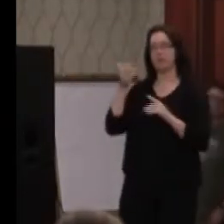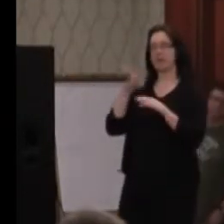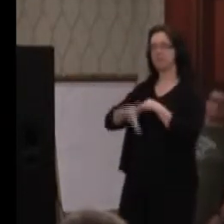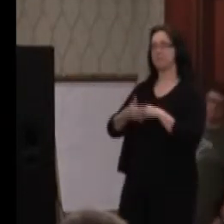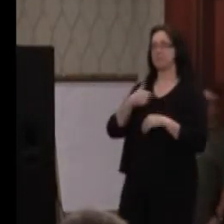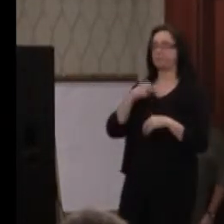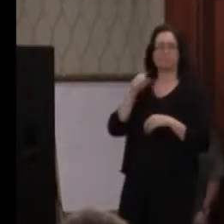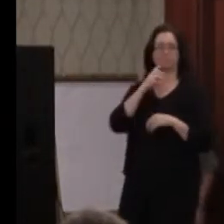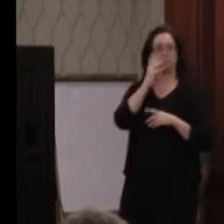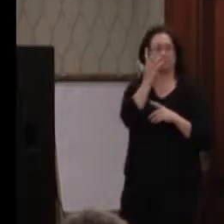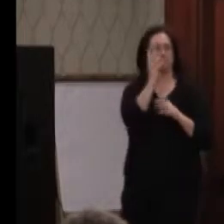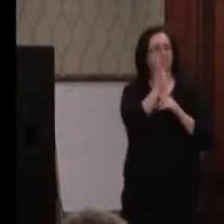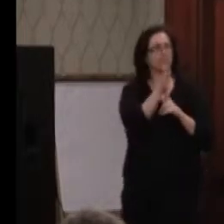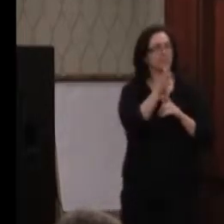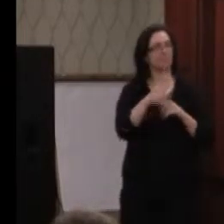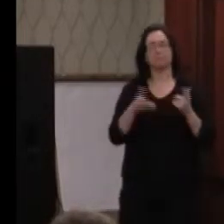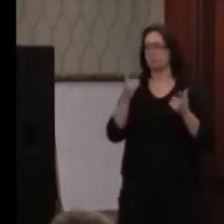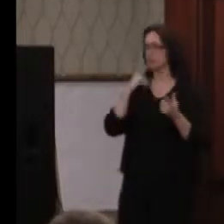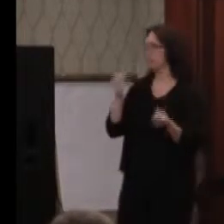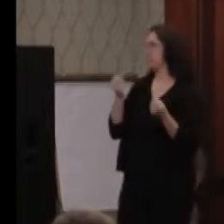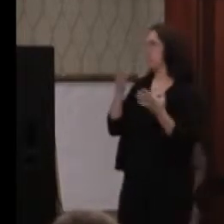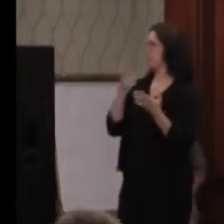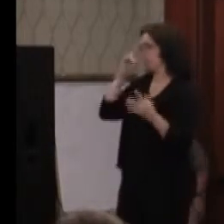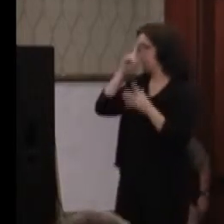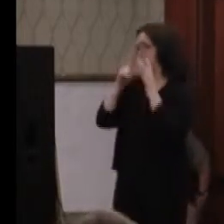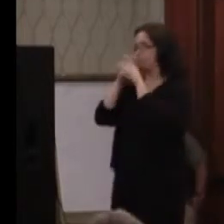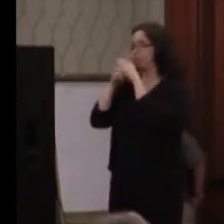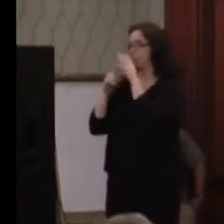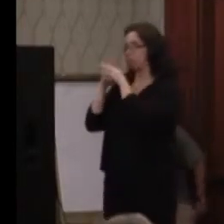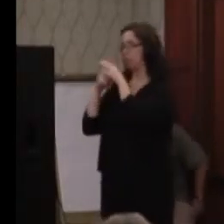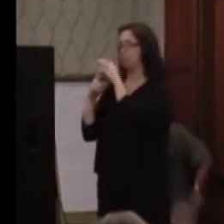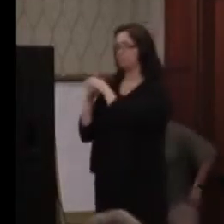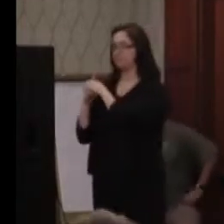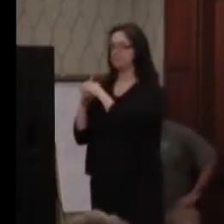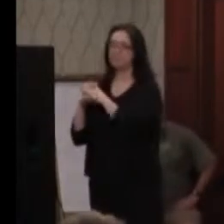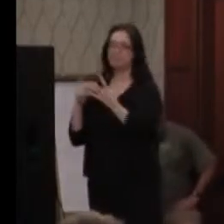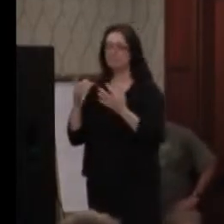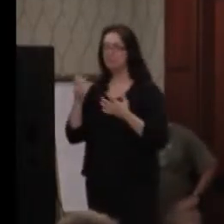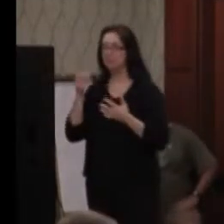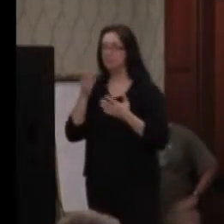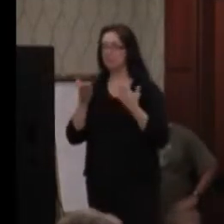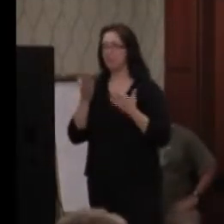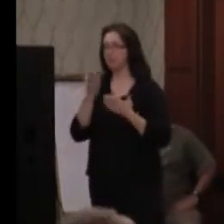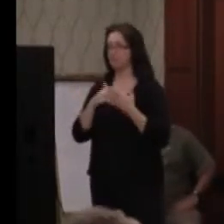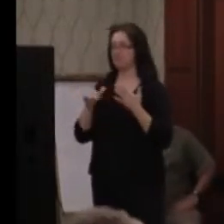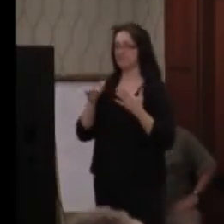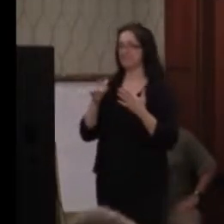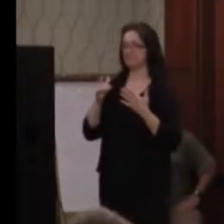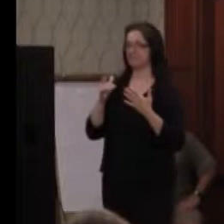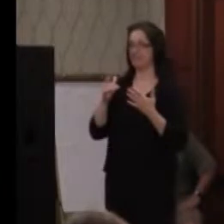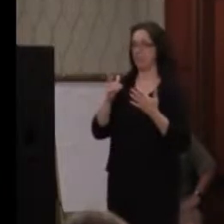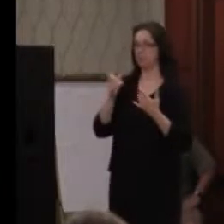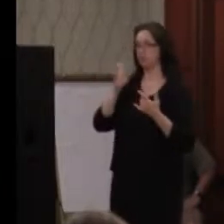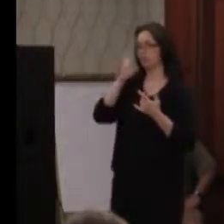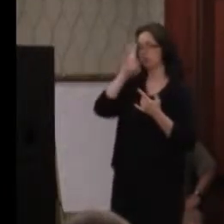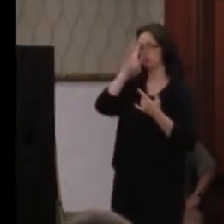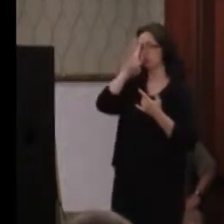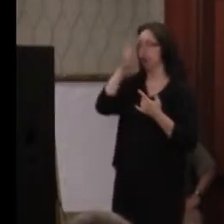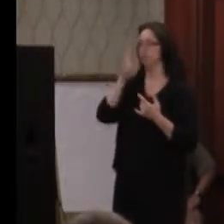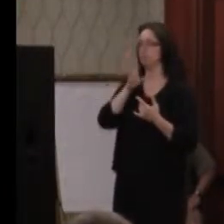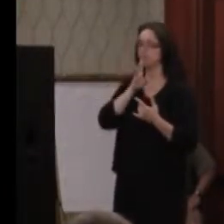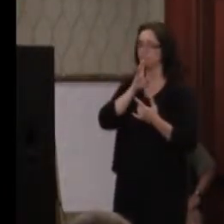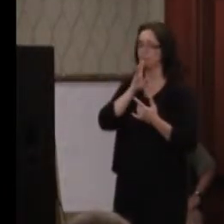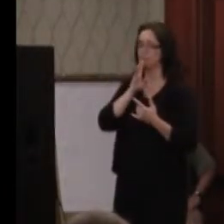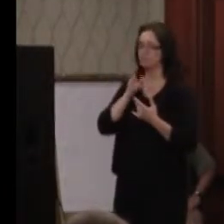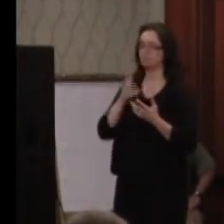after me. So so many things are popping in my head, so some of this may end up being coming off the cuff.